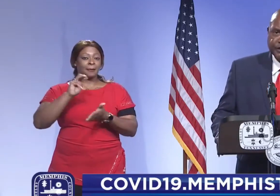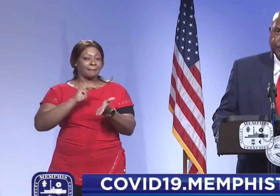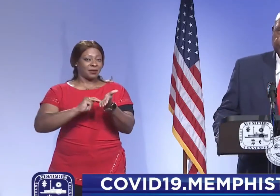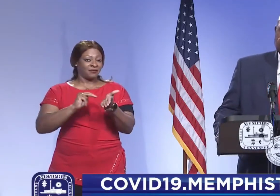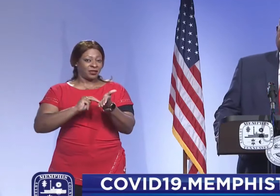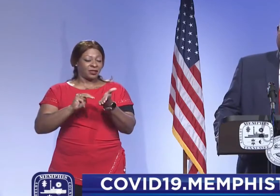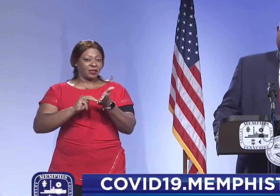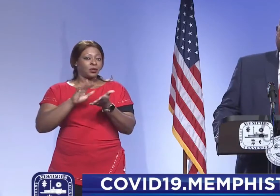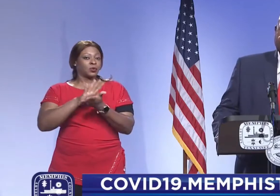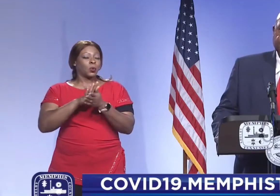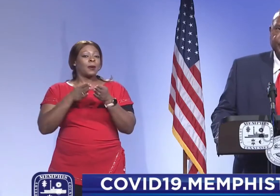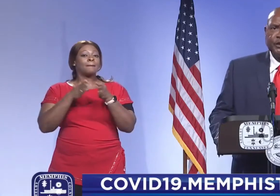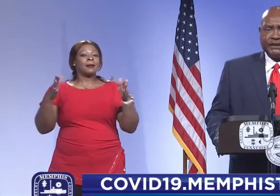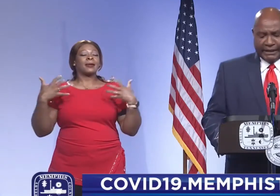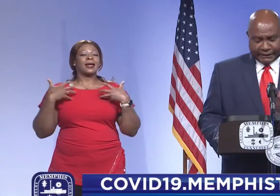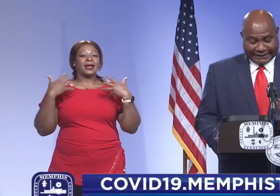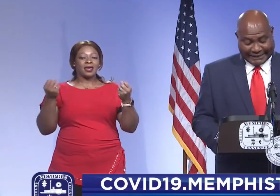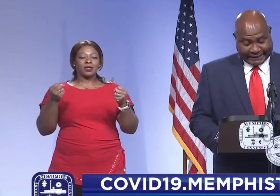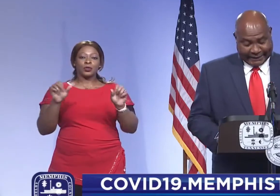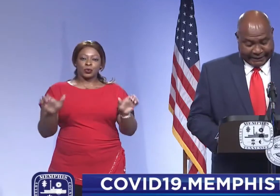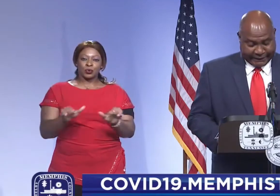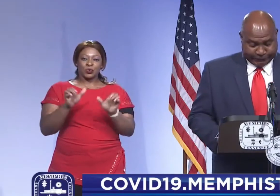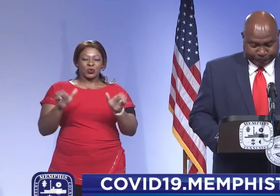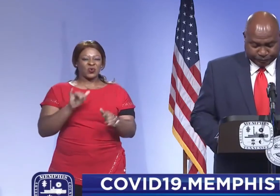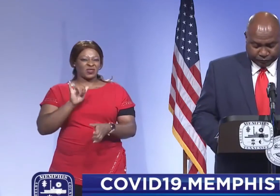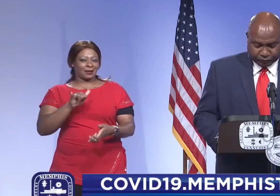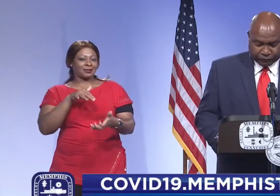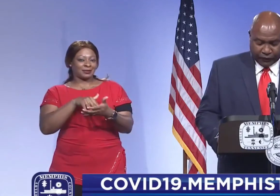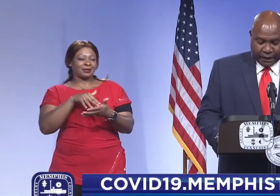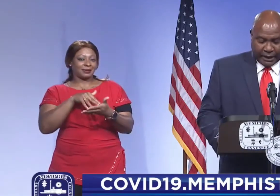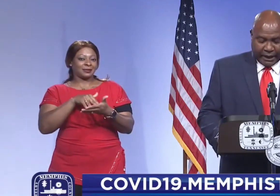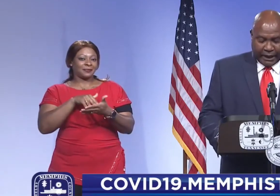Memphis School of Public Health to conduct a study